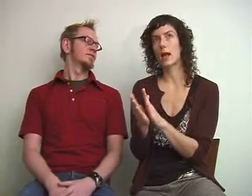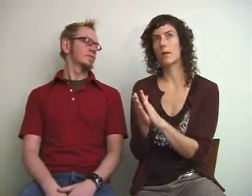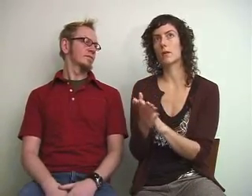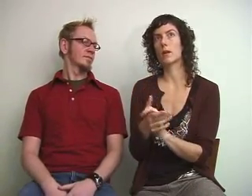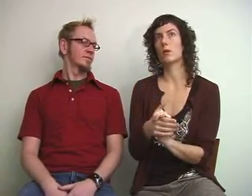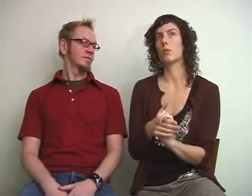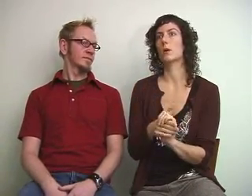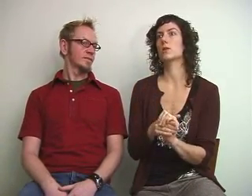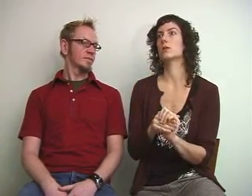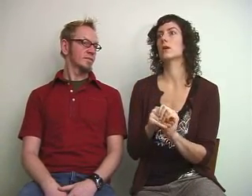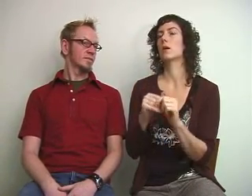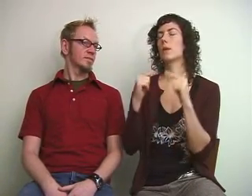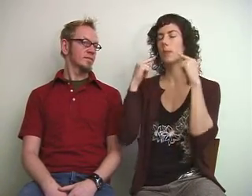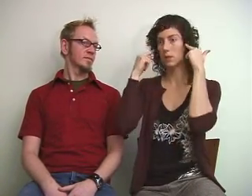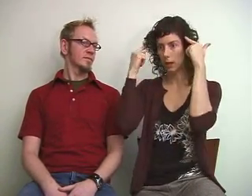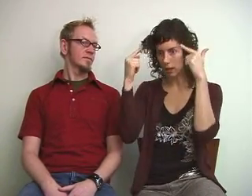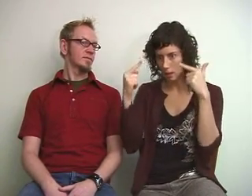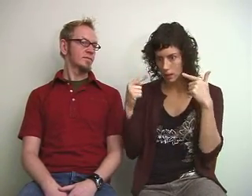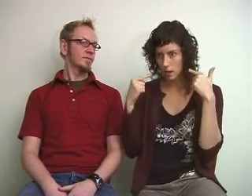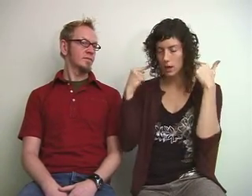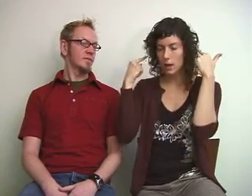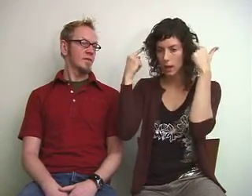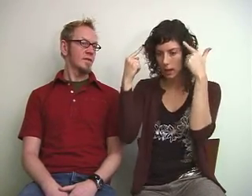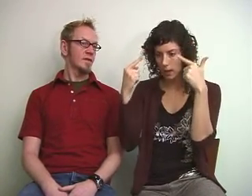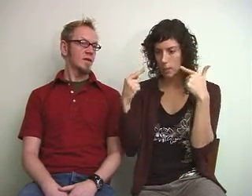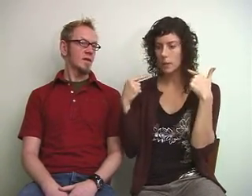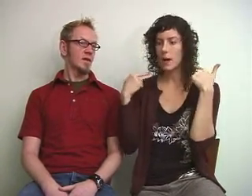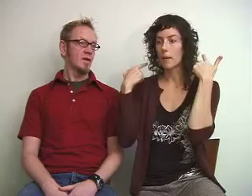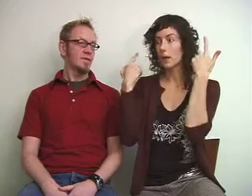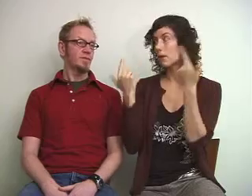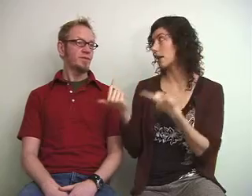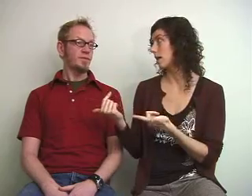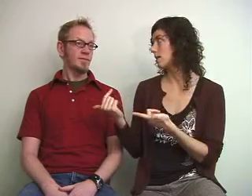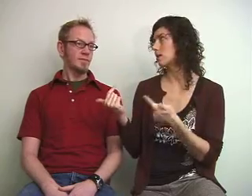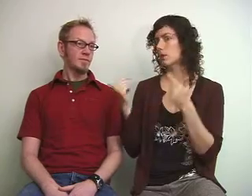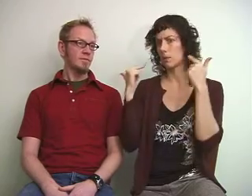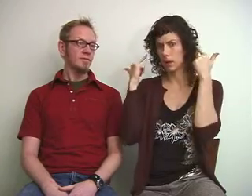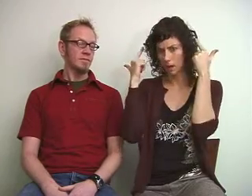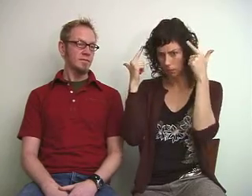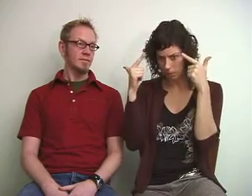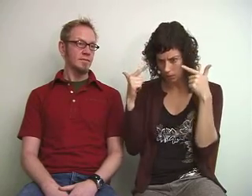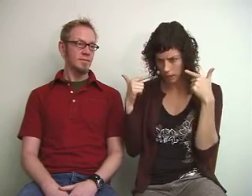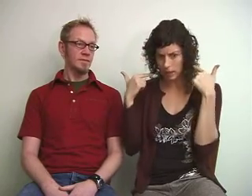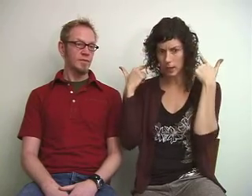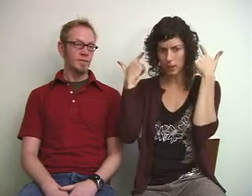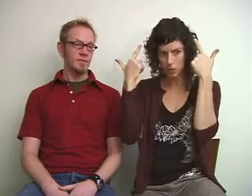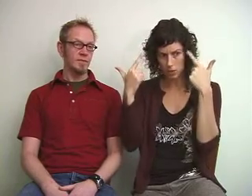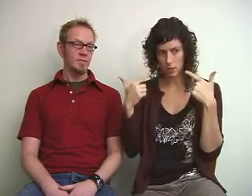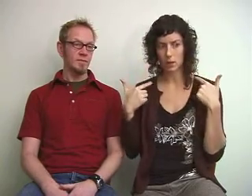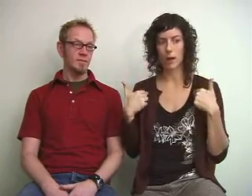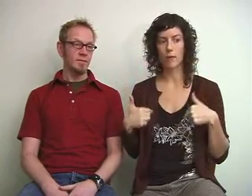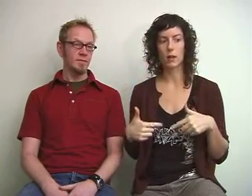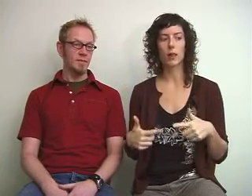angle in which people can become curious, can become really interested in every